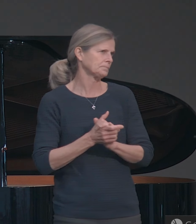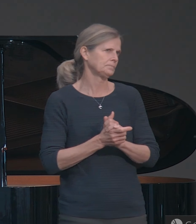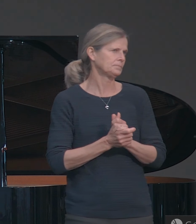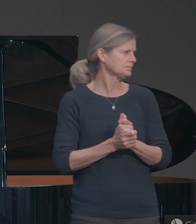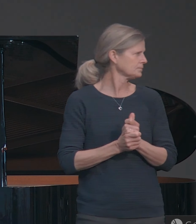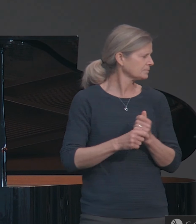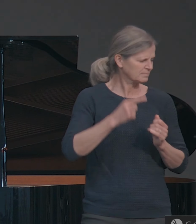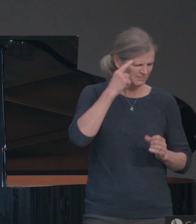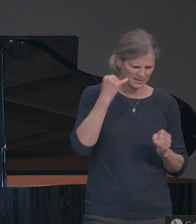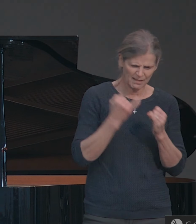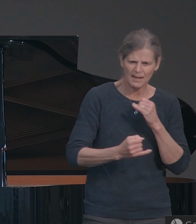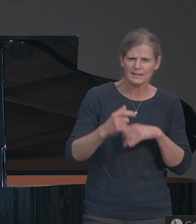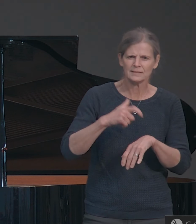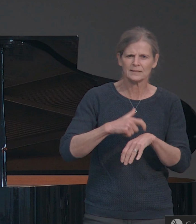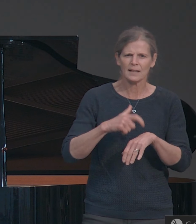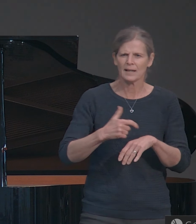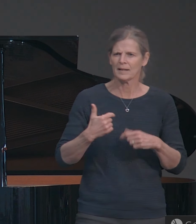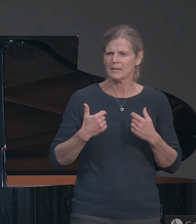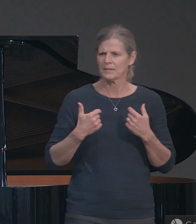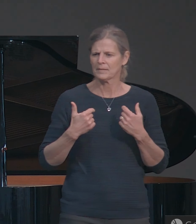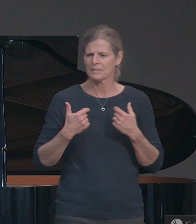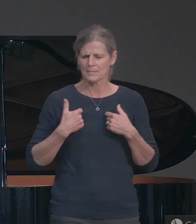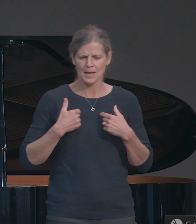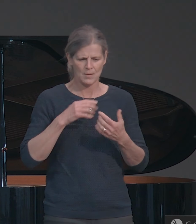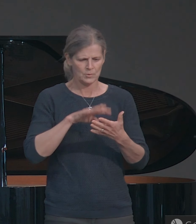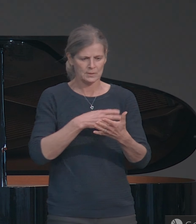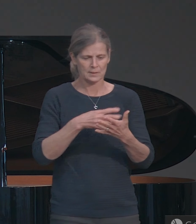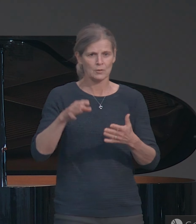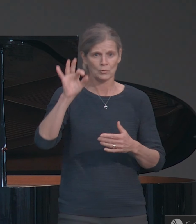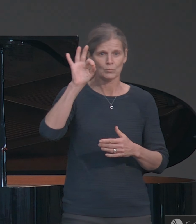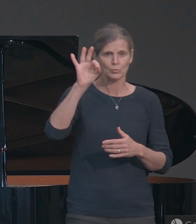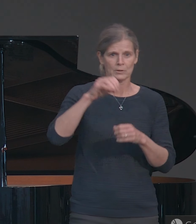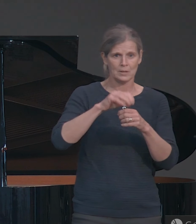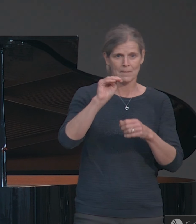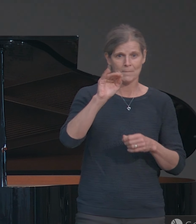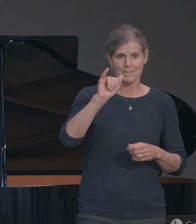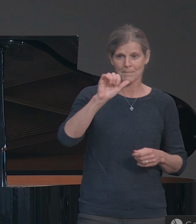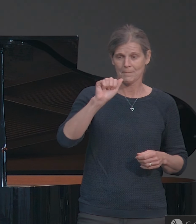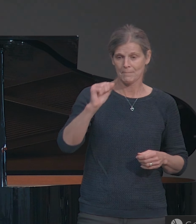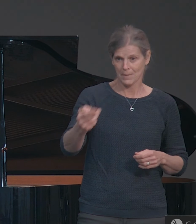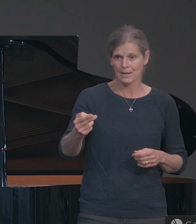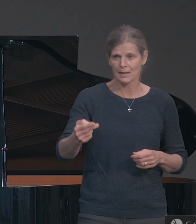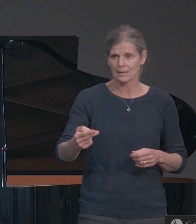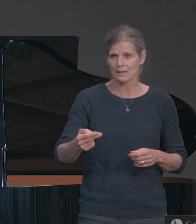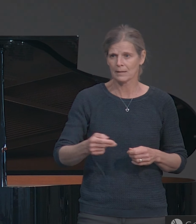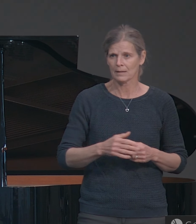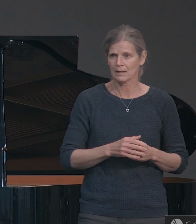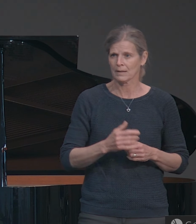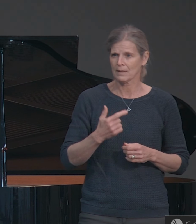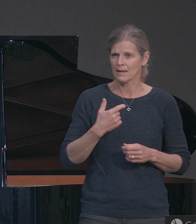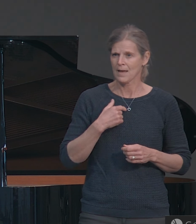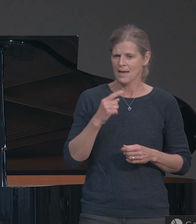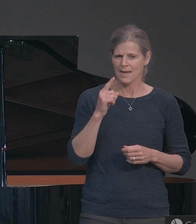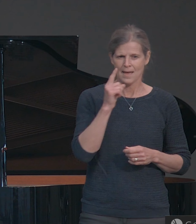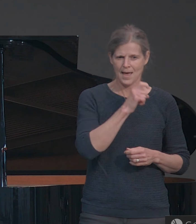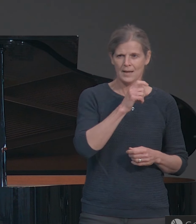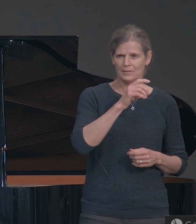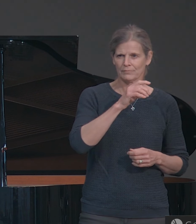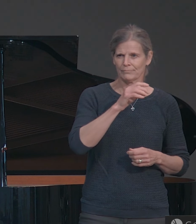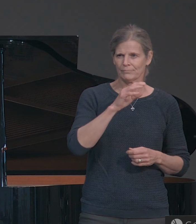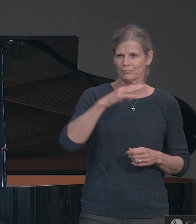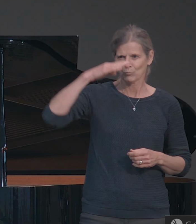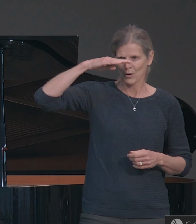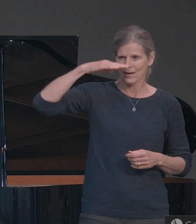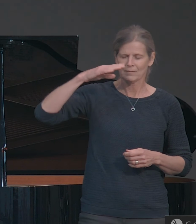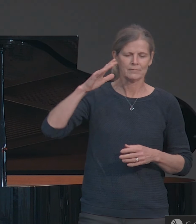I think the last time I was scheduled to preach in Micah, I asked Pastor Brian to fill in for me